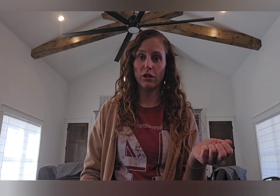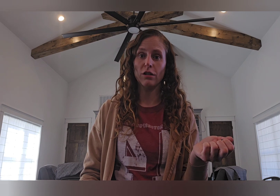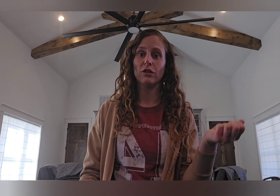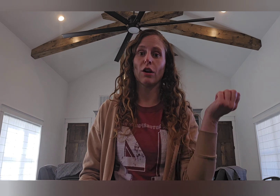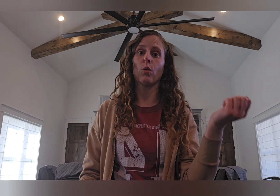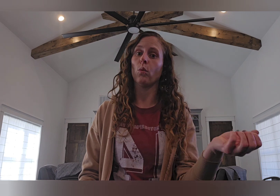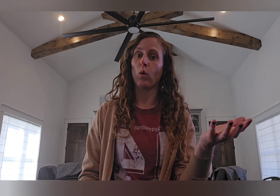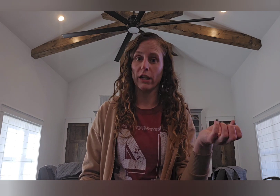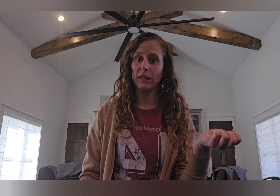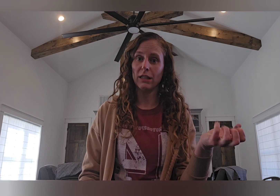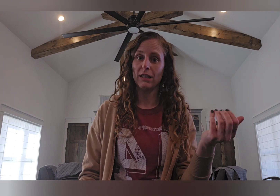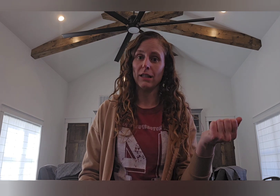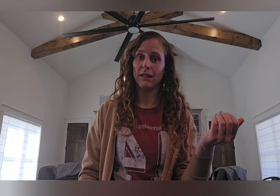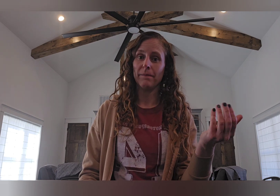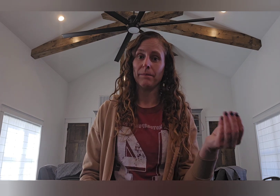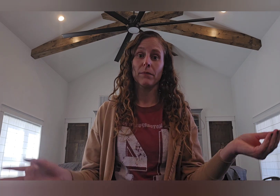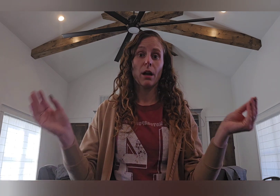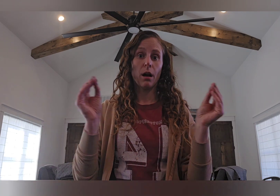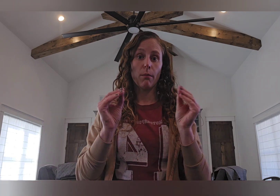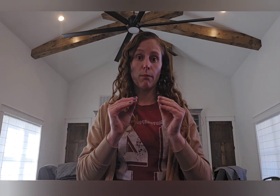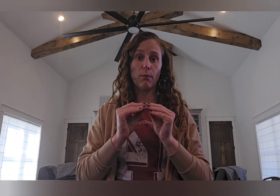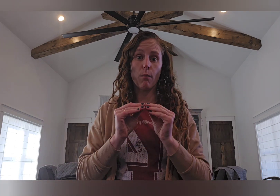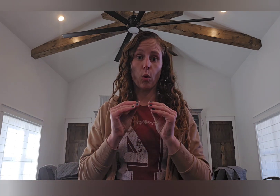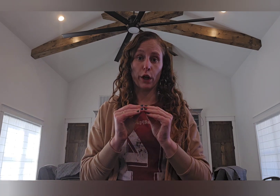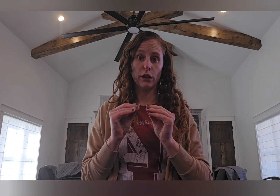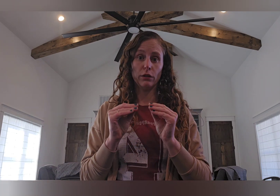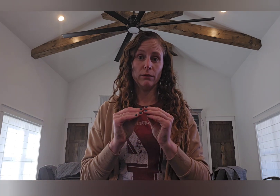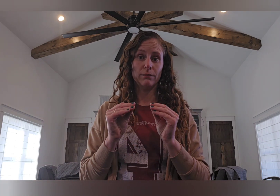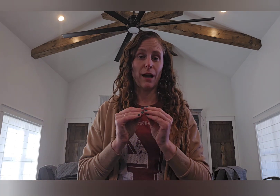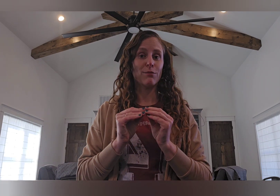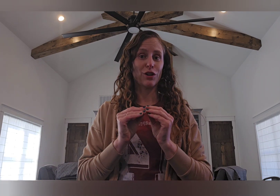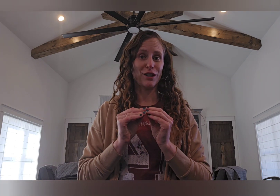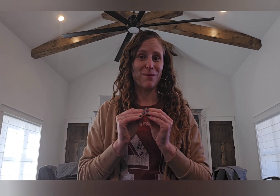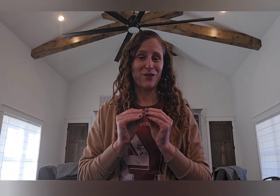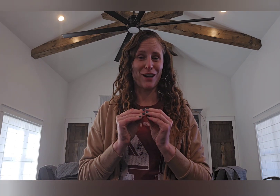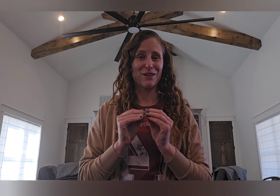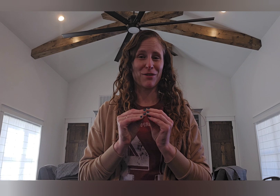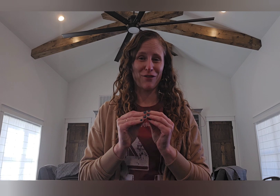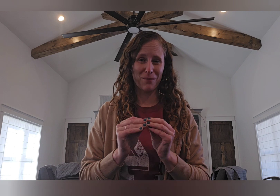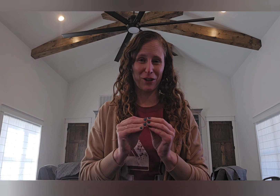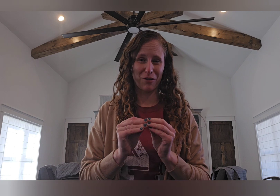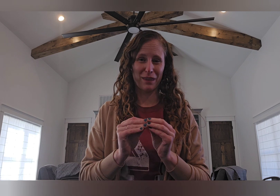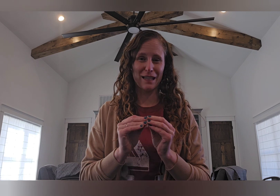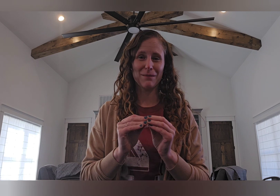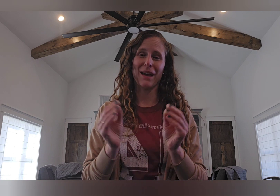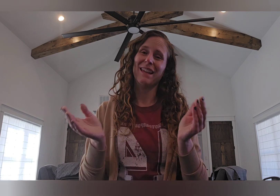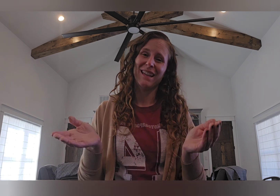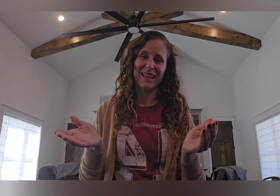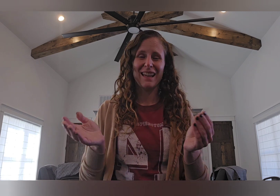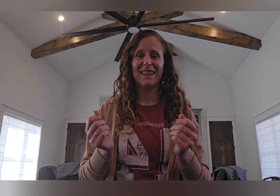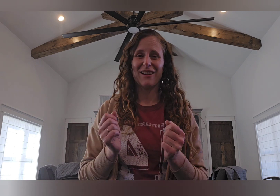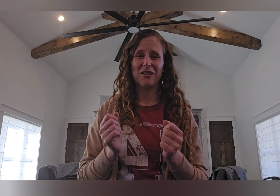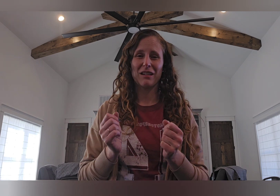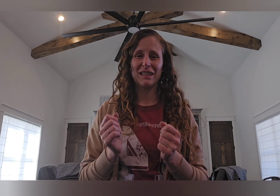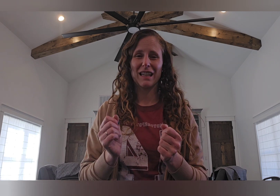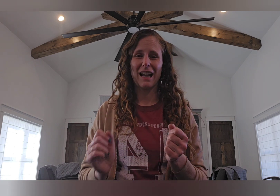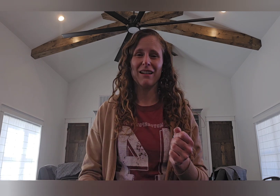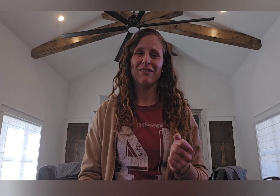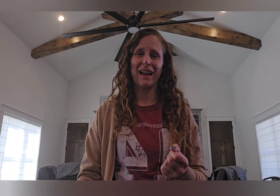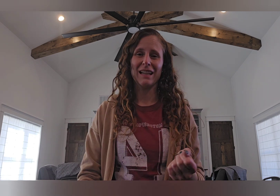later. So want, more. I'm sure some of you guys are pretty familiar with these, but they're the ones that I like.